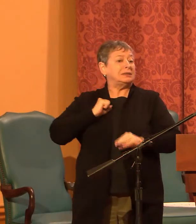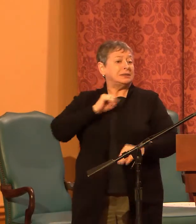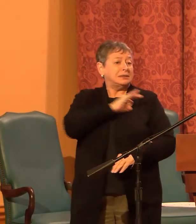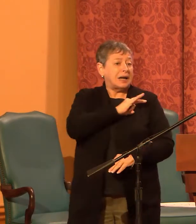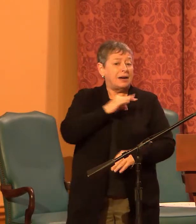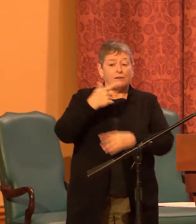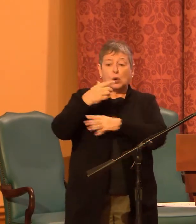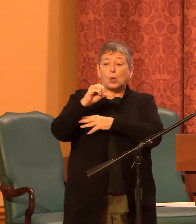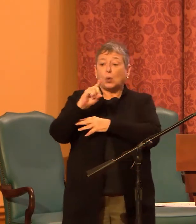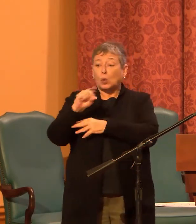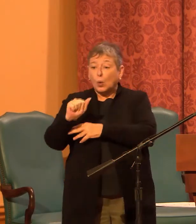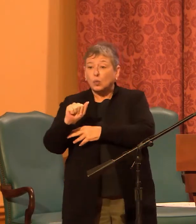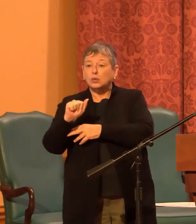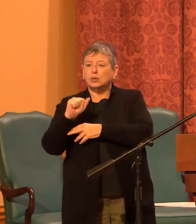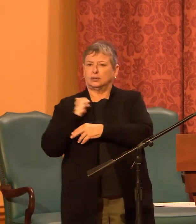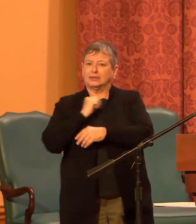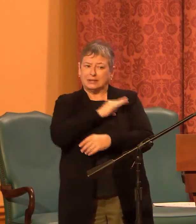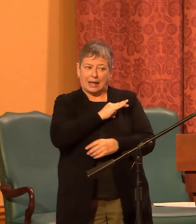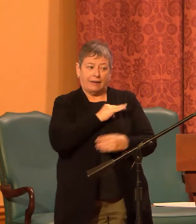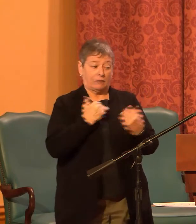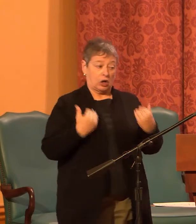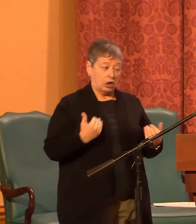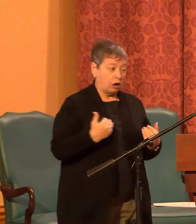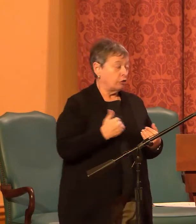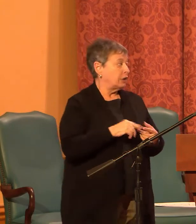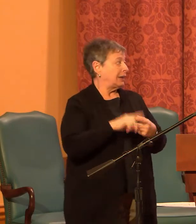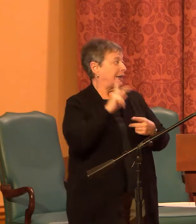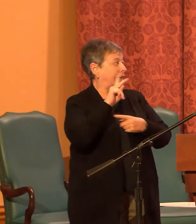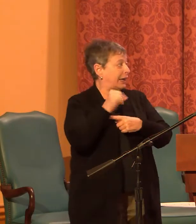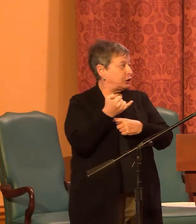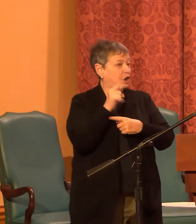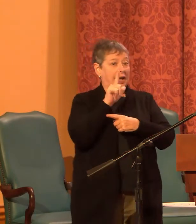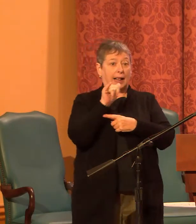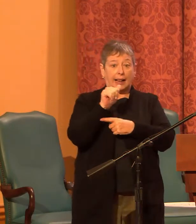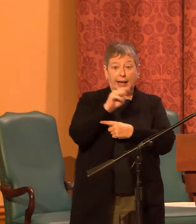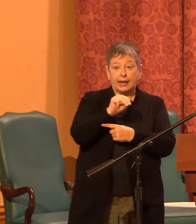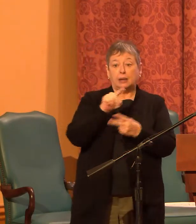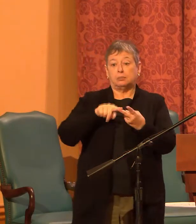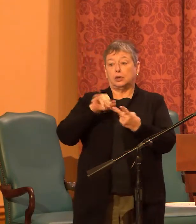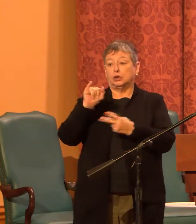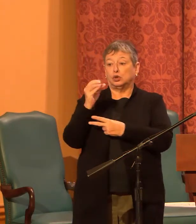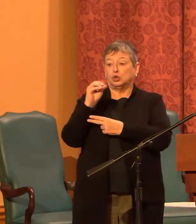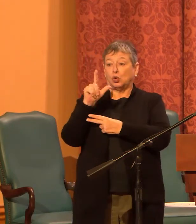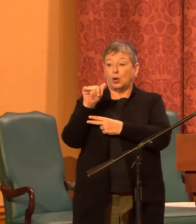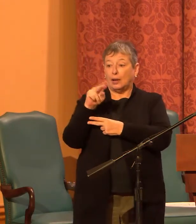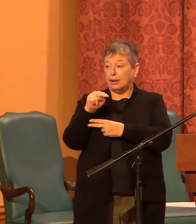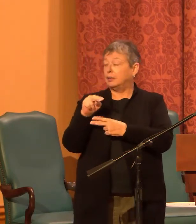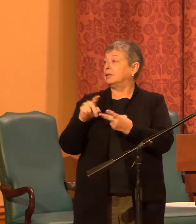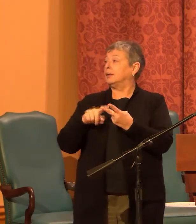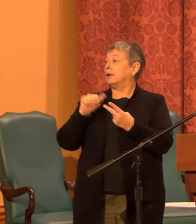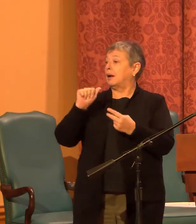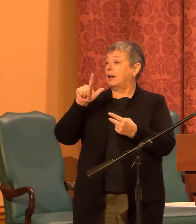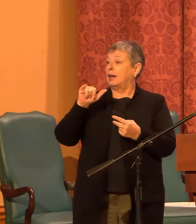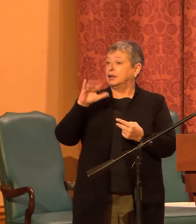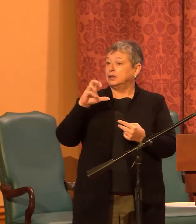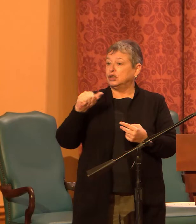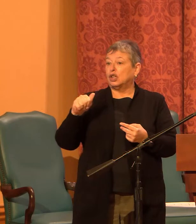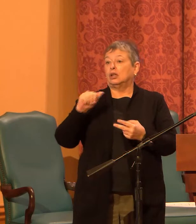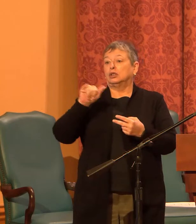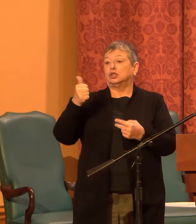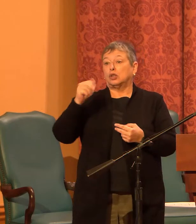GOTA staff, current, KJ, Liam, Jolyn, Alicia,